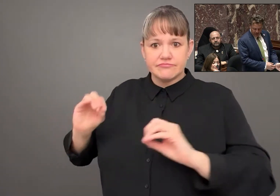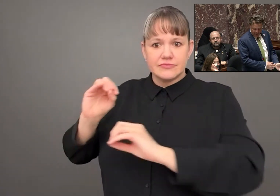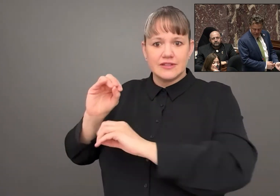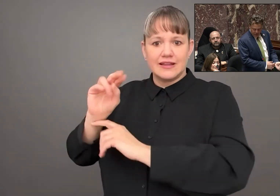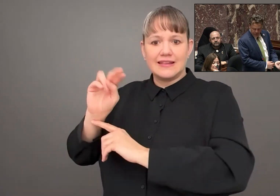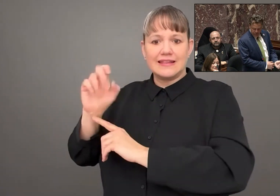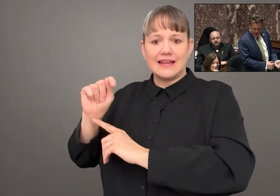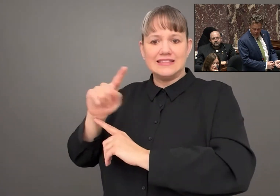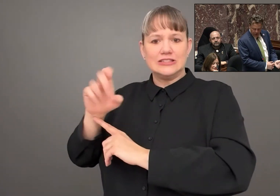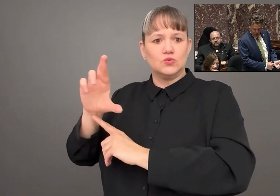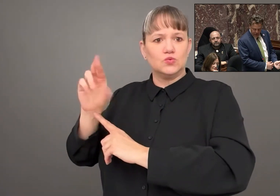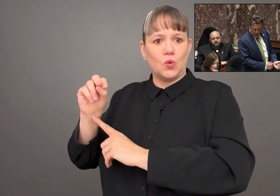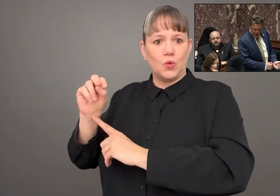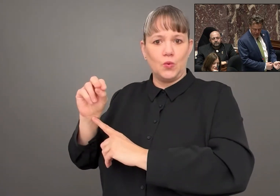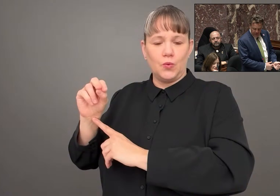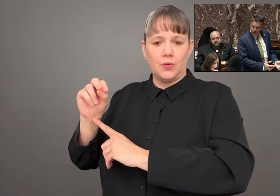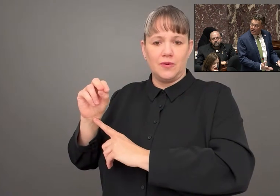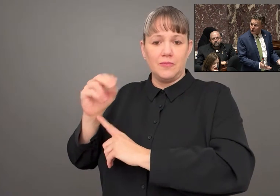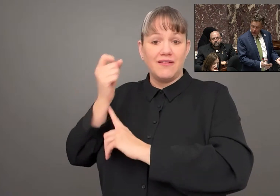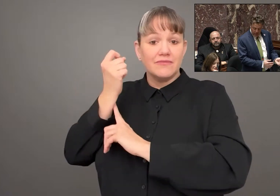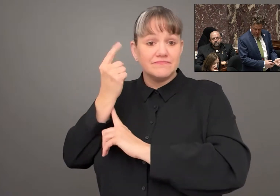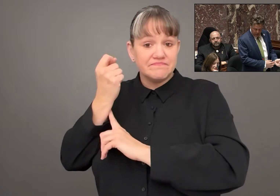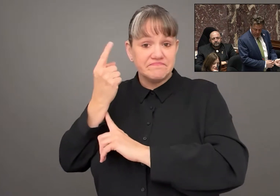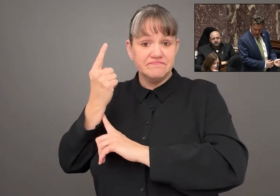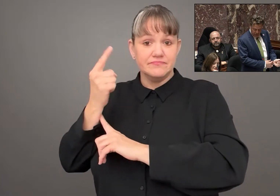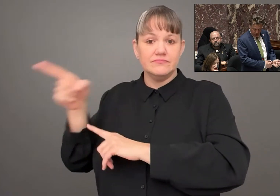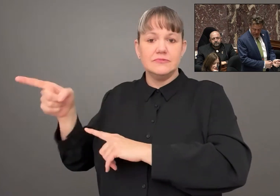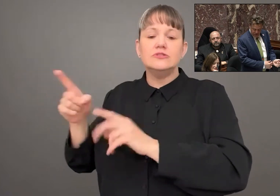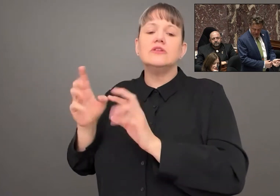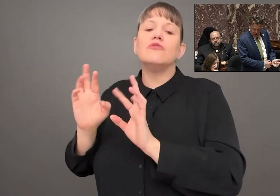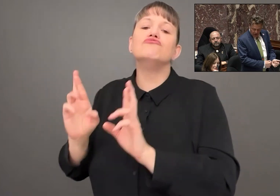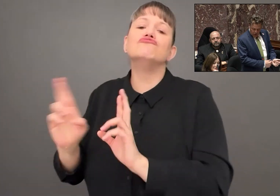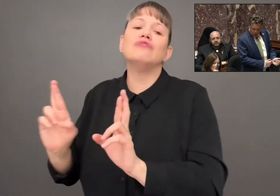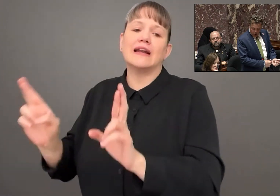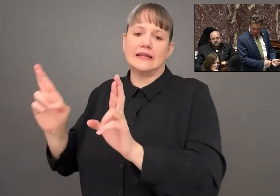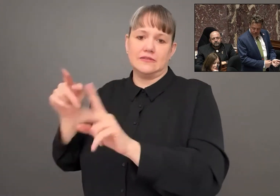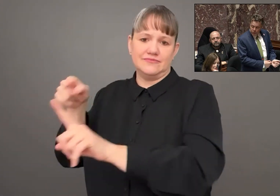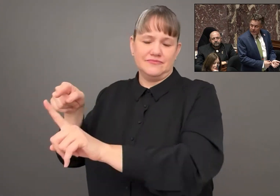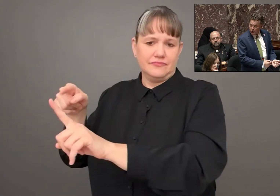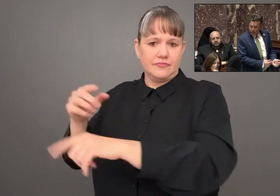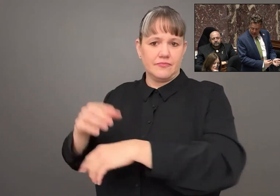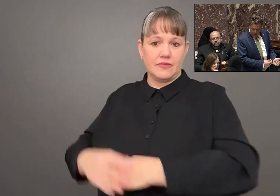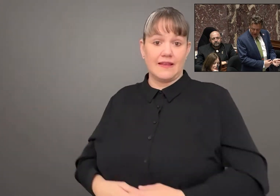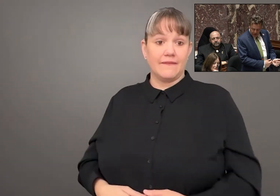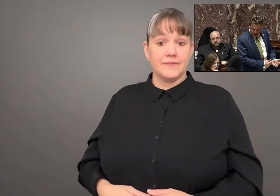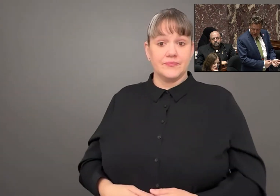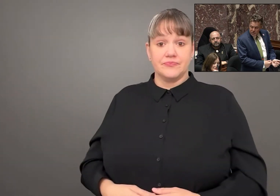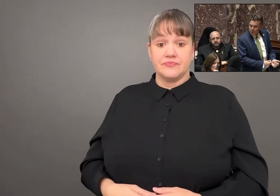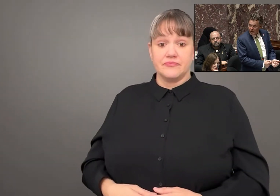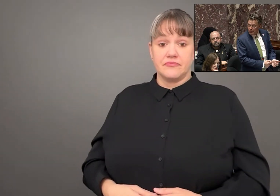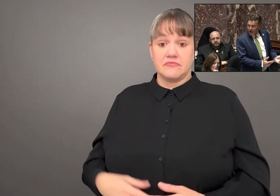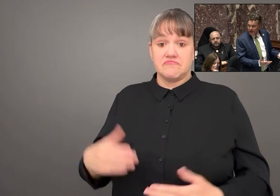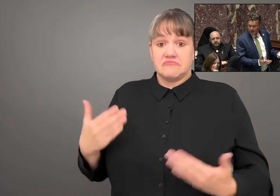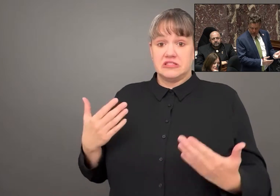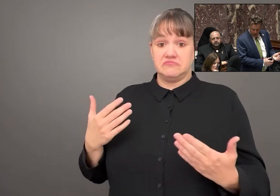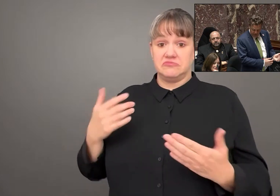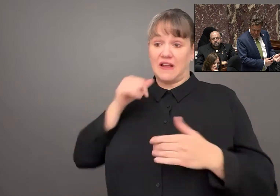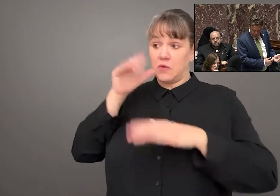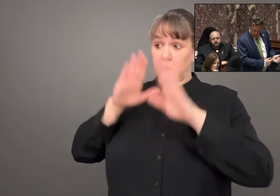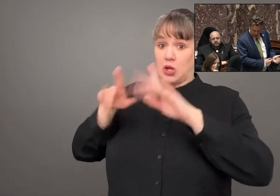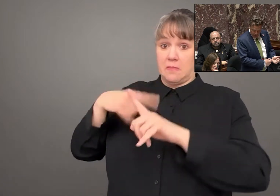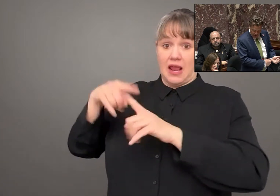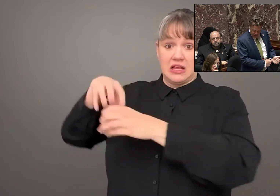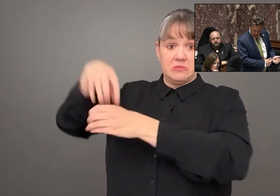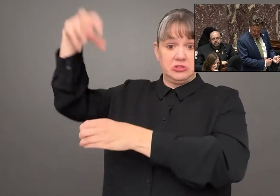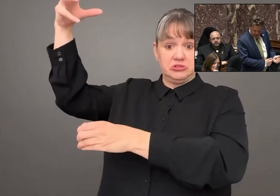connect to the electricity grid by 2030, they don't have to worry about the emissions required to liquefy methane for shipping by, you guessed